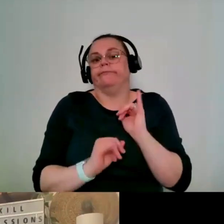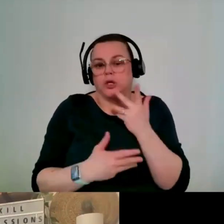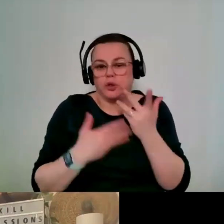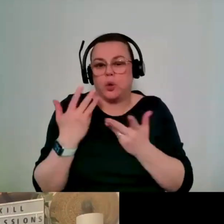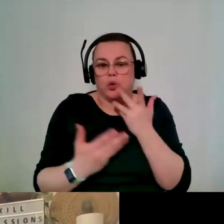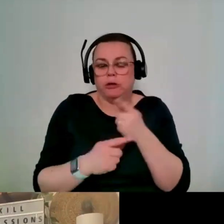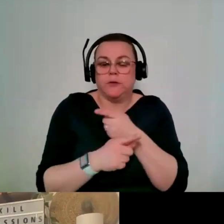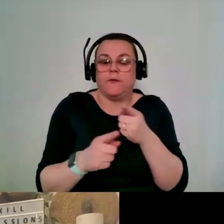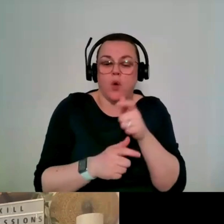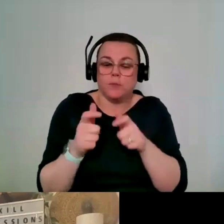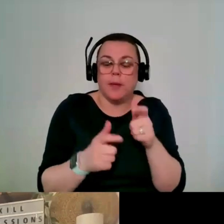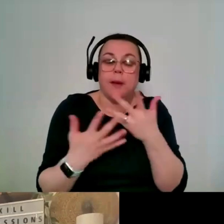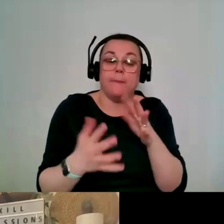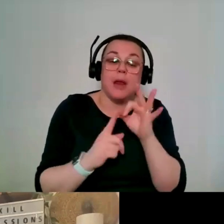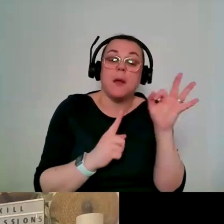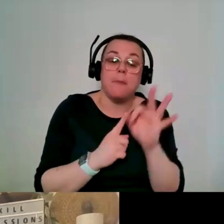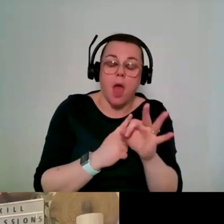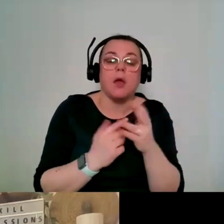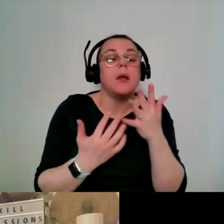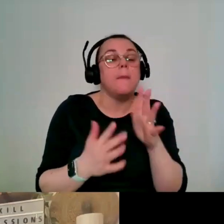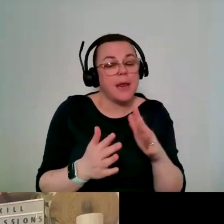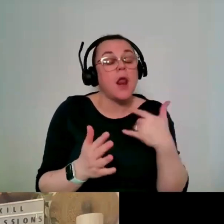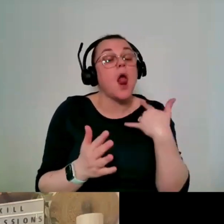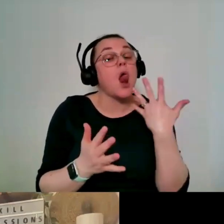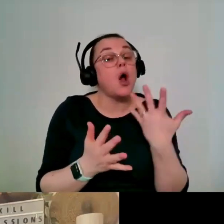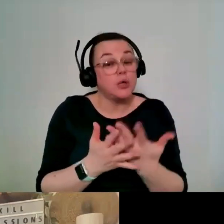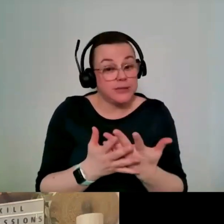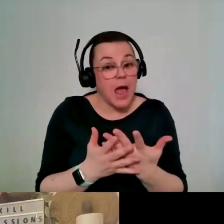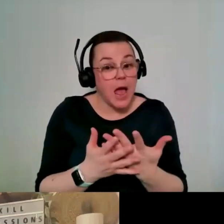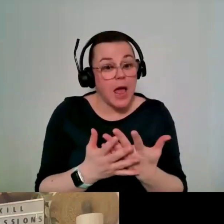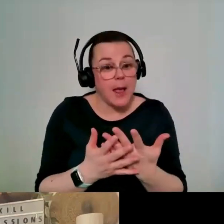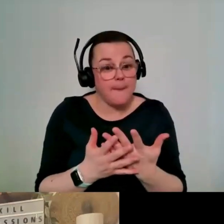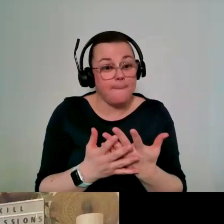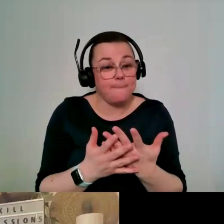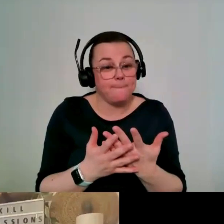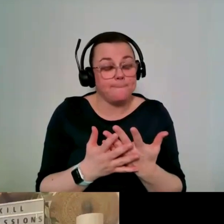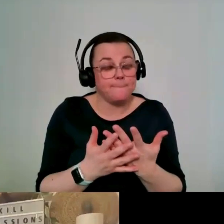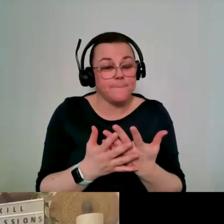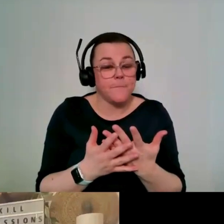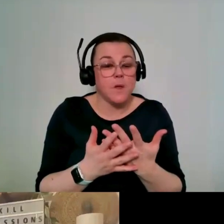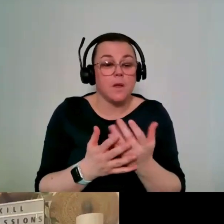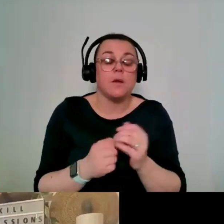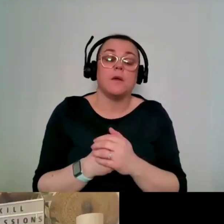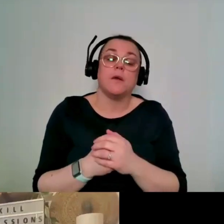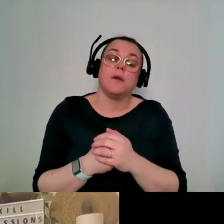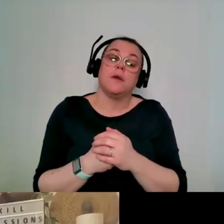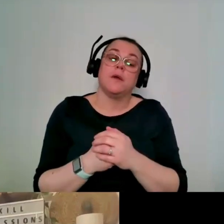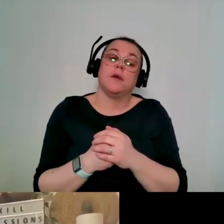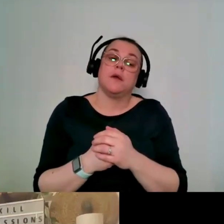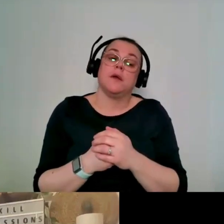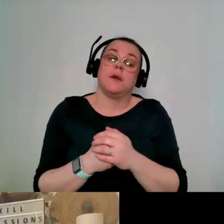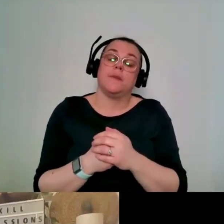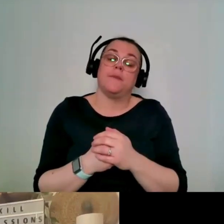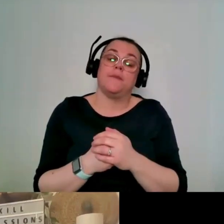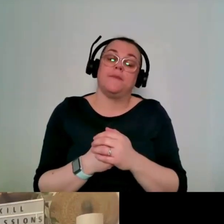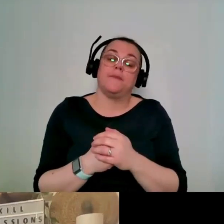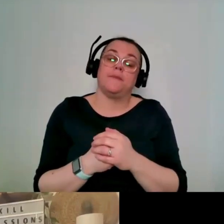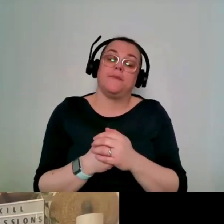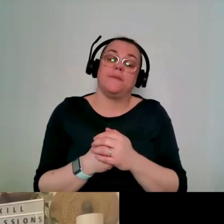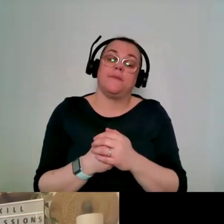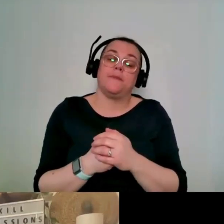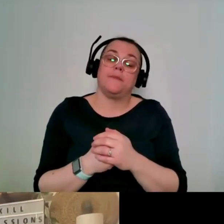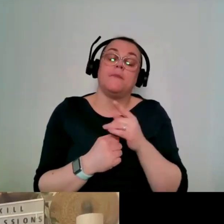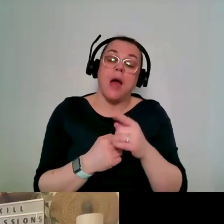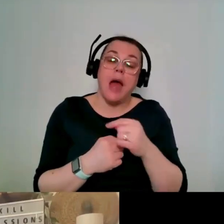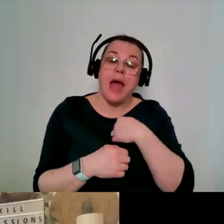applied, and it's been a long time coming and getting grants from access to work. So personally, I was very